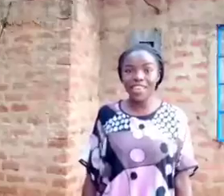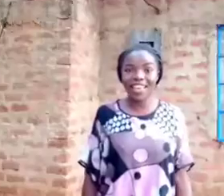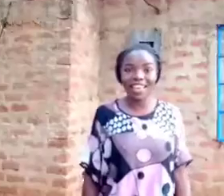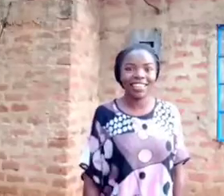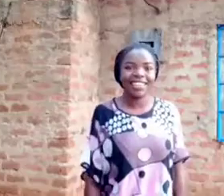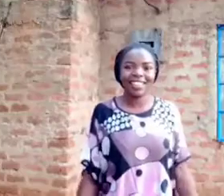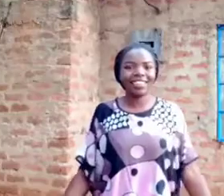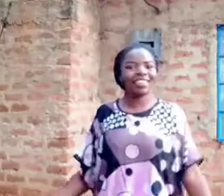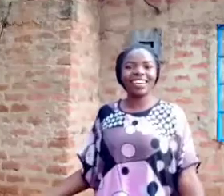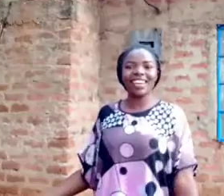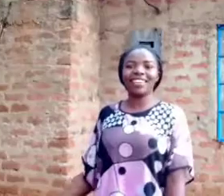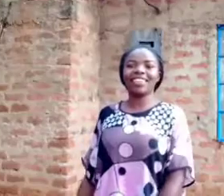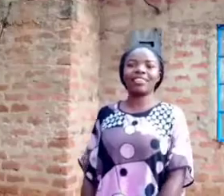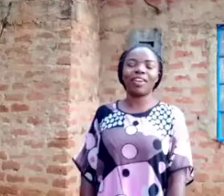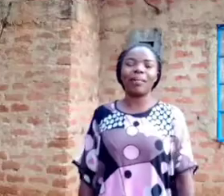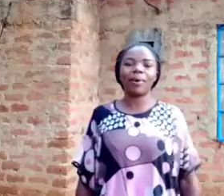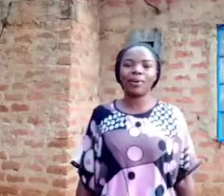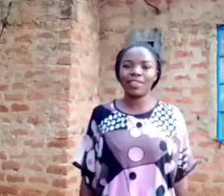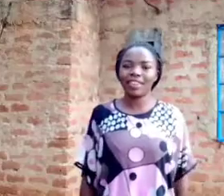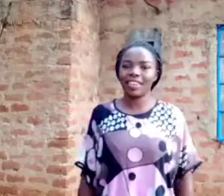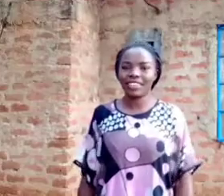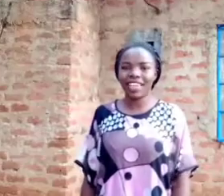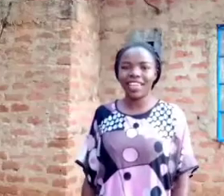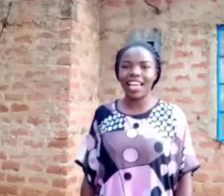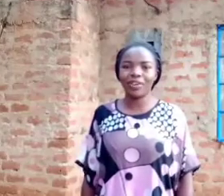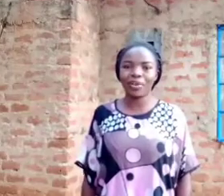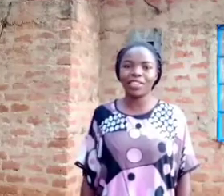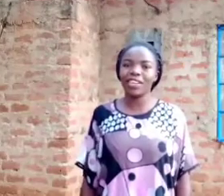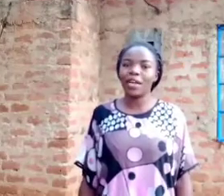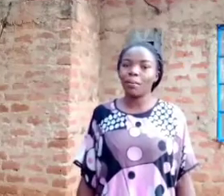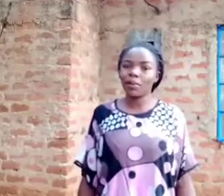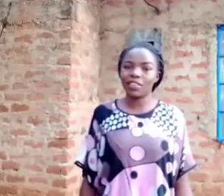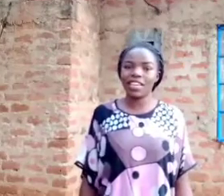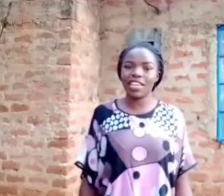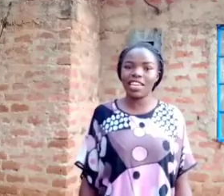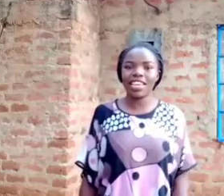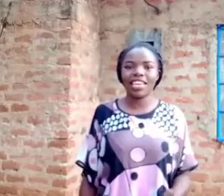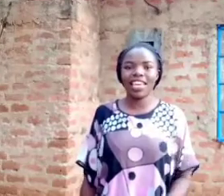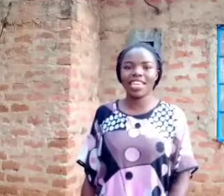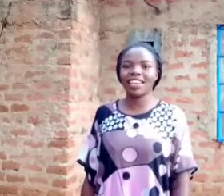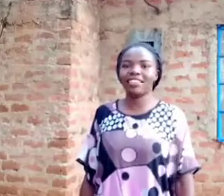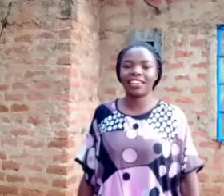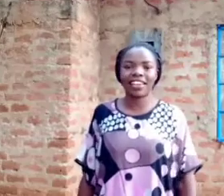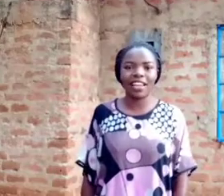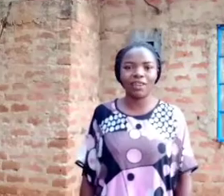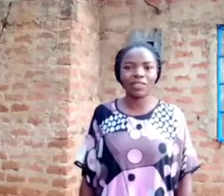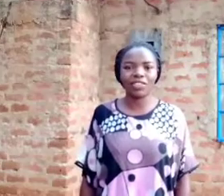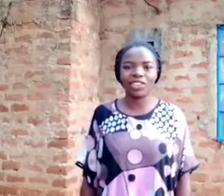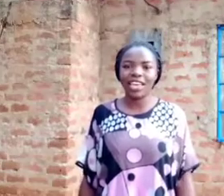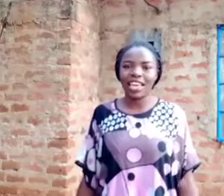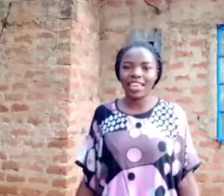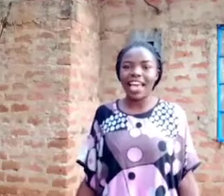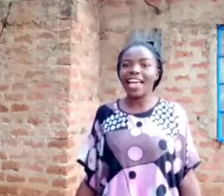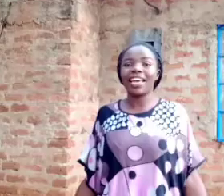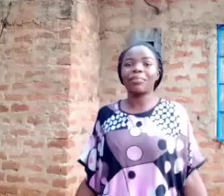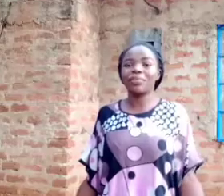here, this channel is all about sign language, mostly Kenyan sign language. And I am